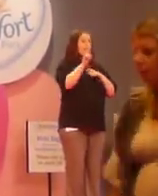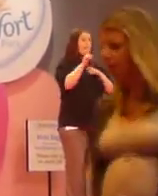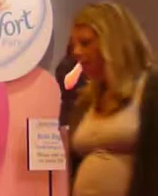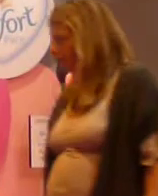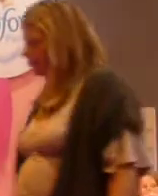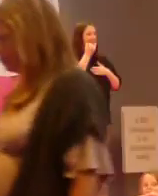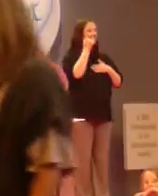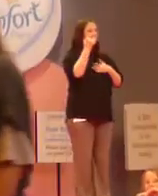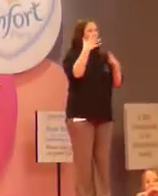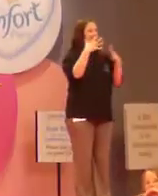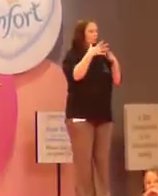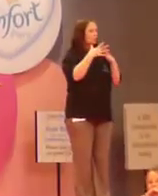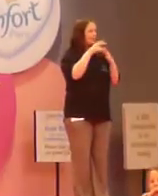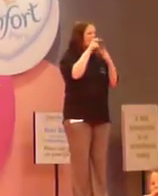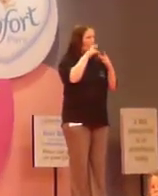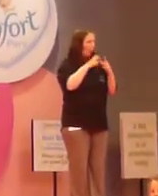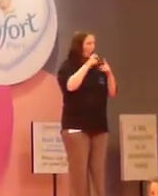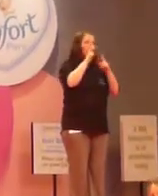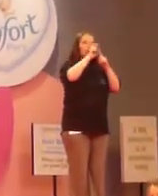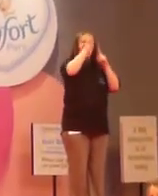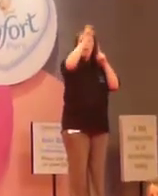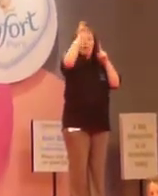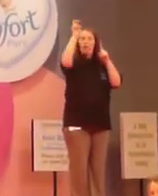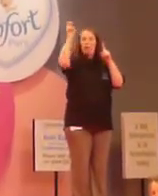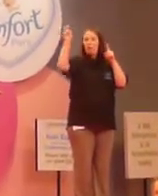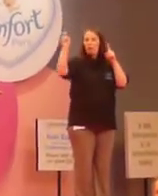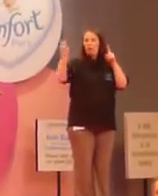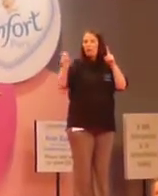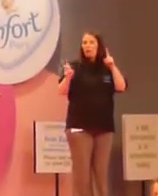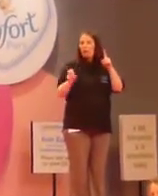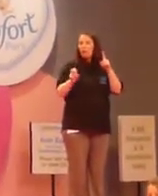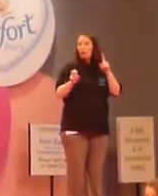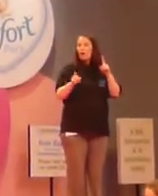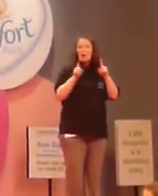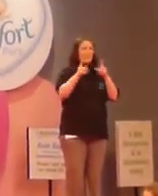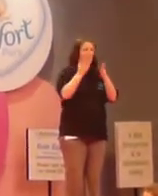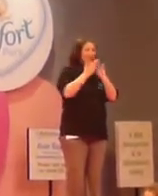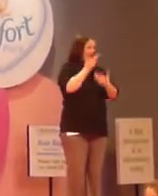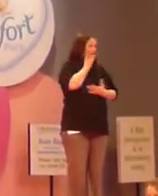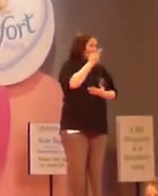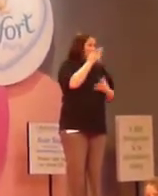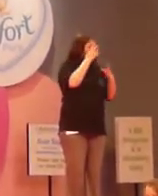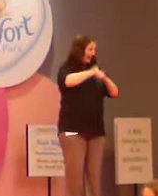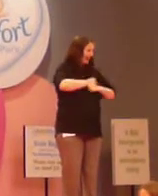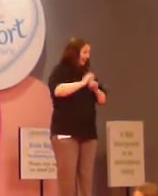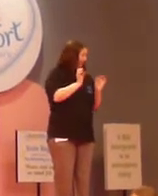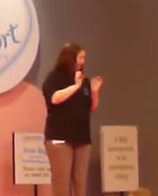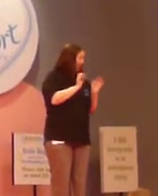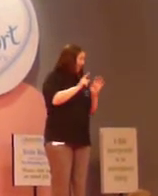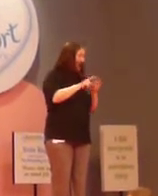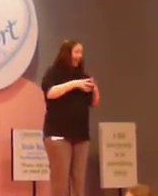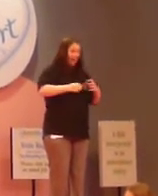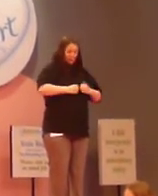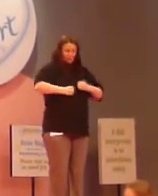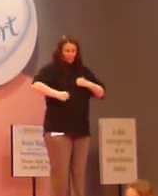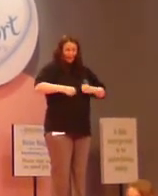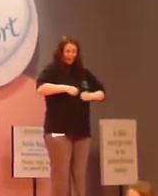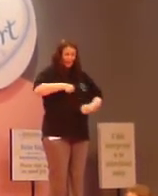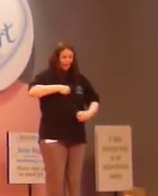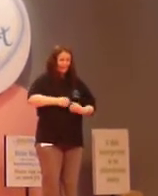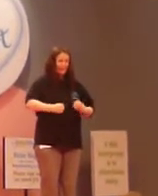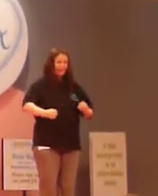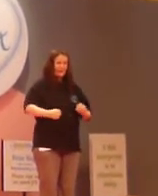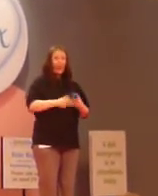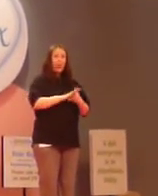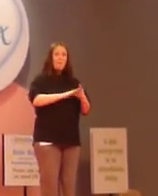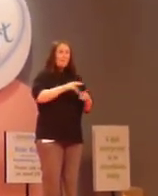I thought, you know, it's possible. But it didn't factor into the fact that I'd had no sleep, and was stretched every which way, and boy